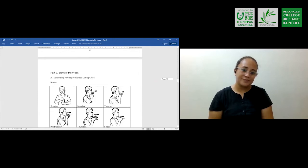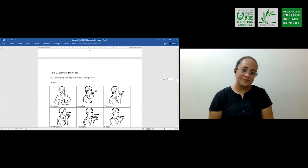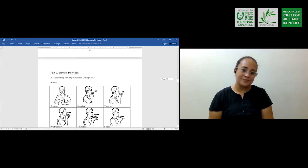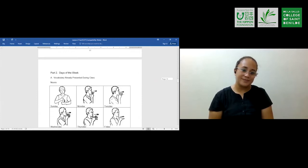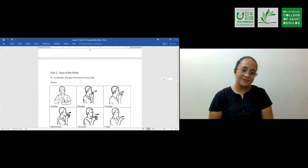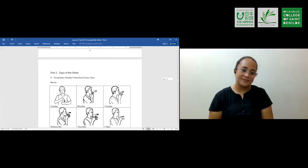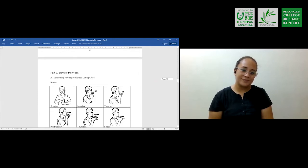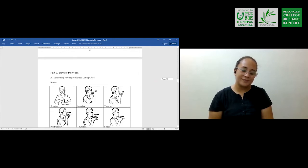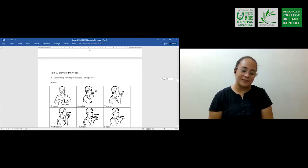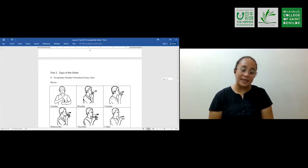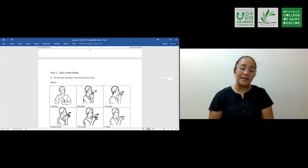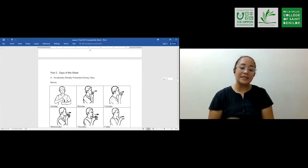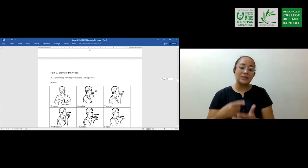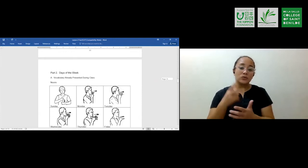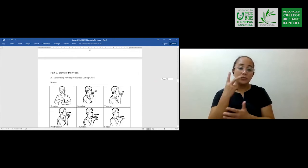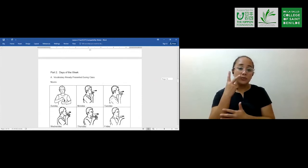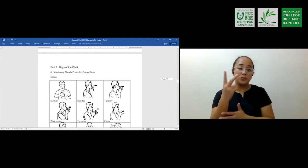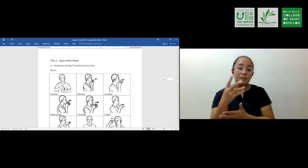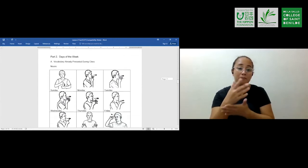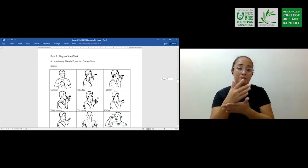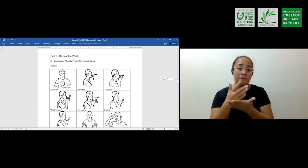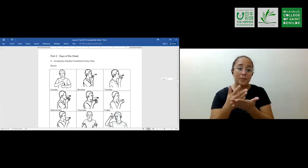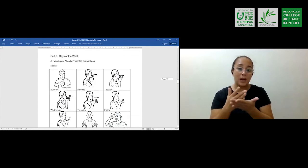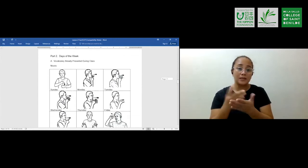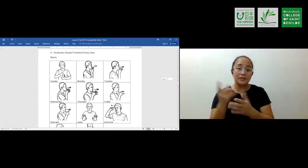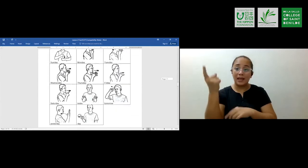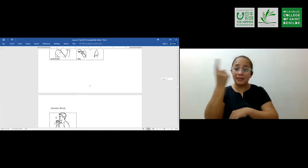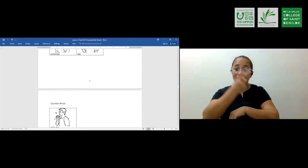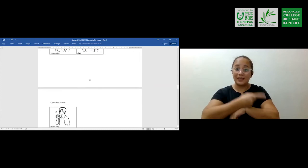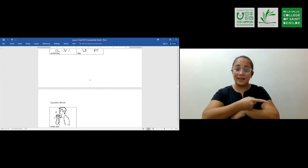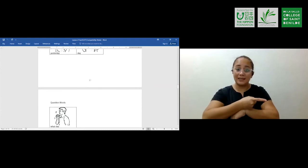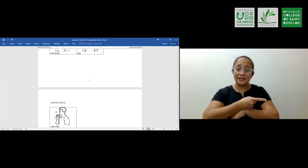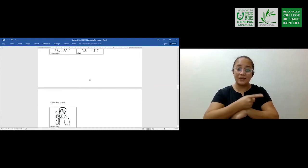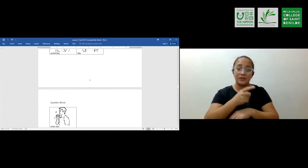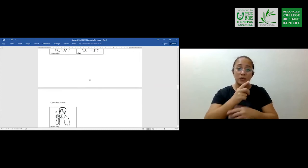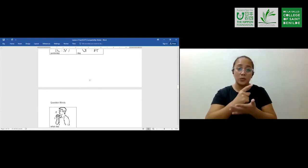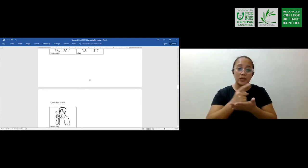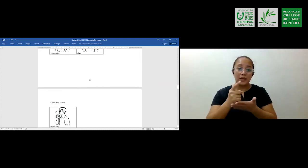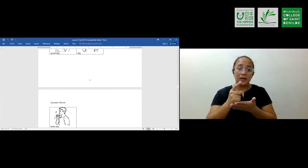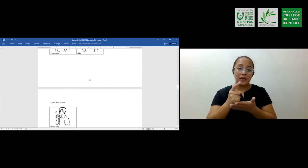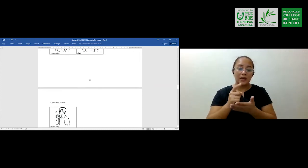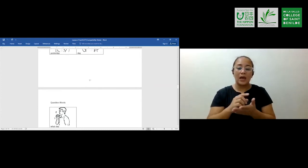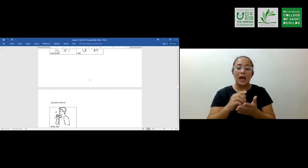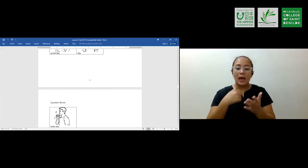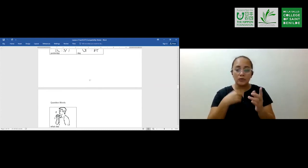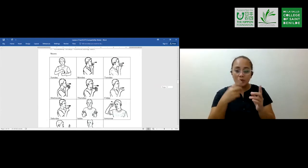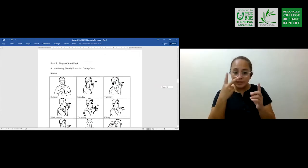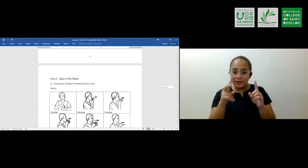And then you will see days of the week, part 2. You will see vocabulary